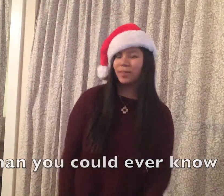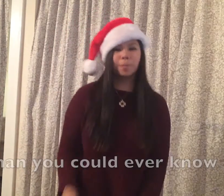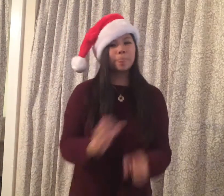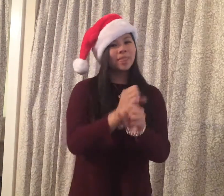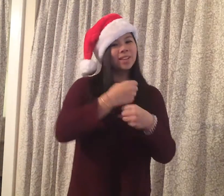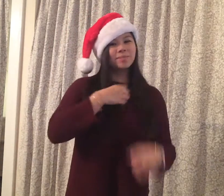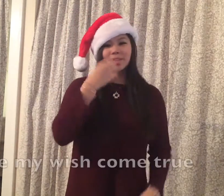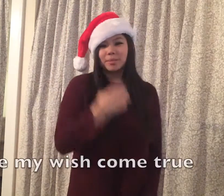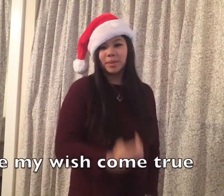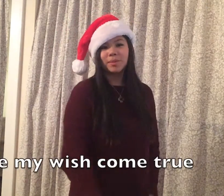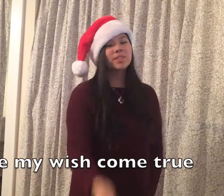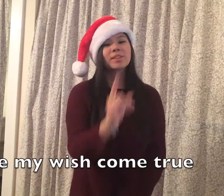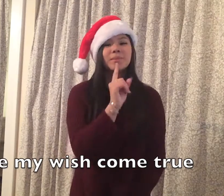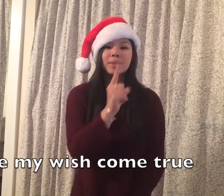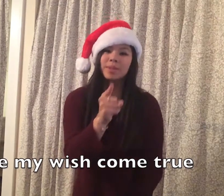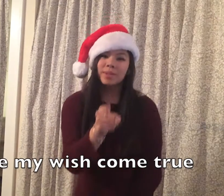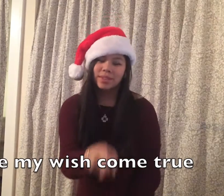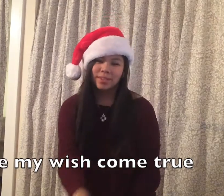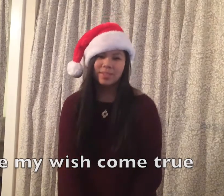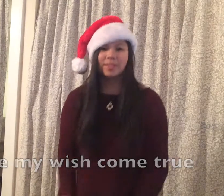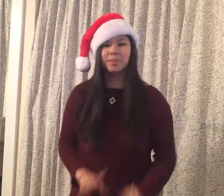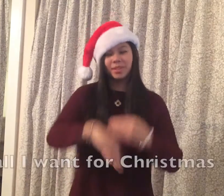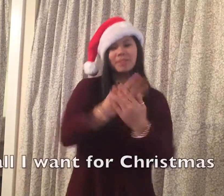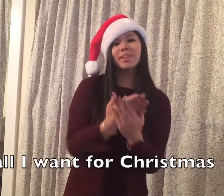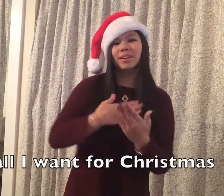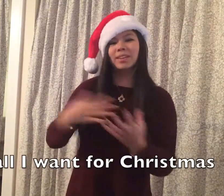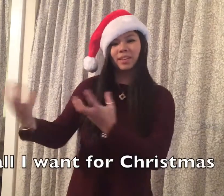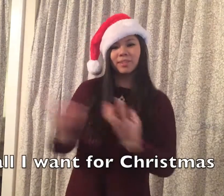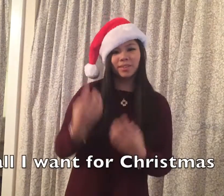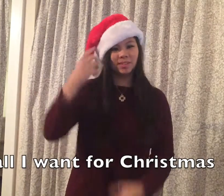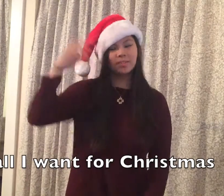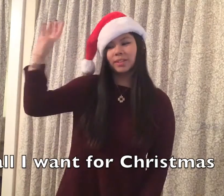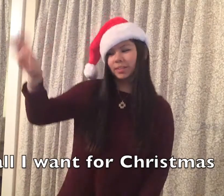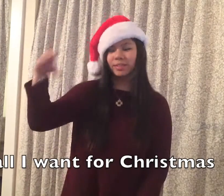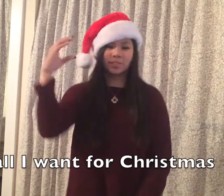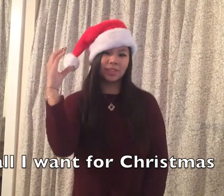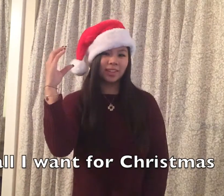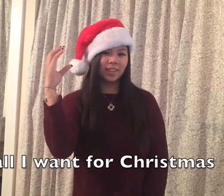know Make my wish come true Oh, baby, all I want for Christmas